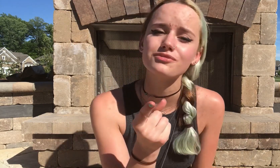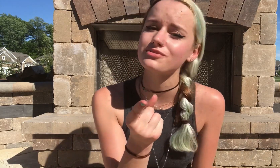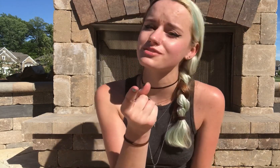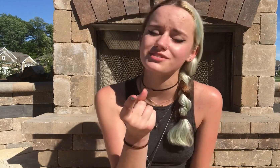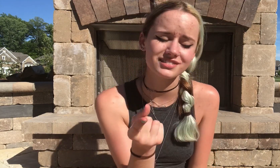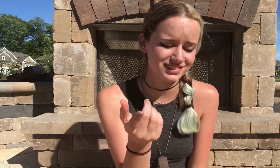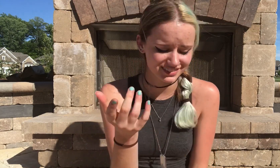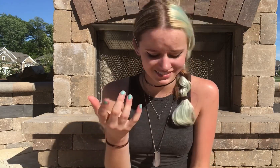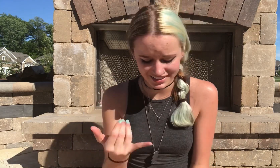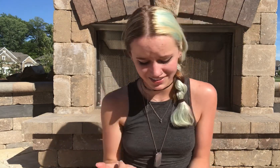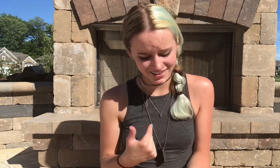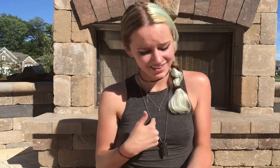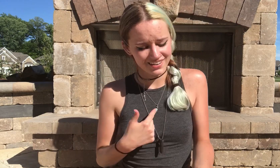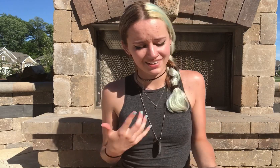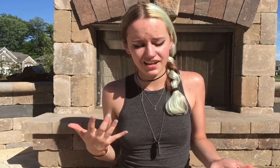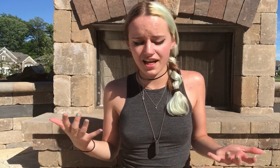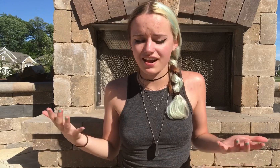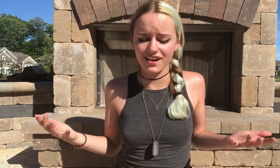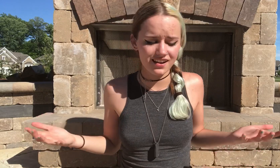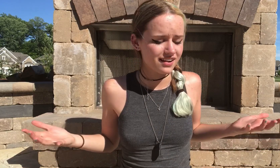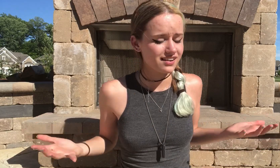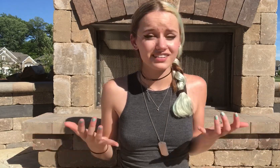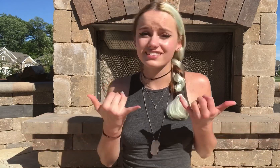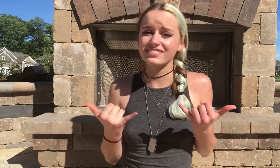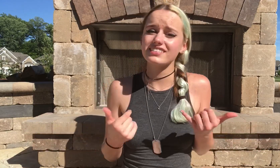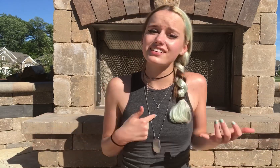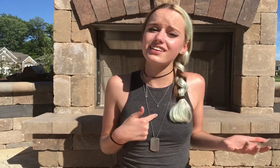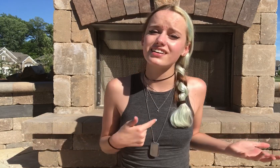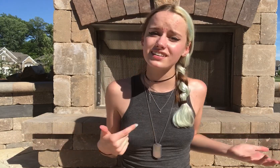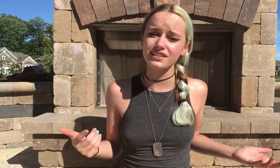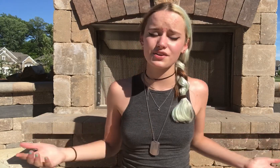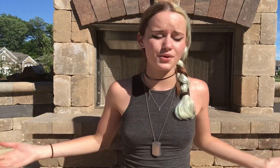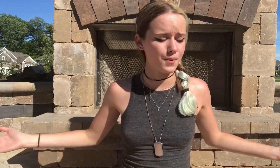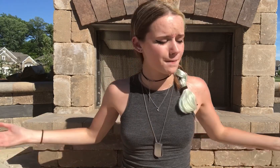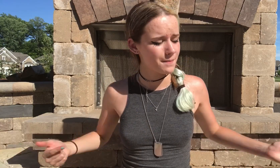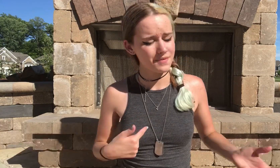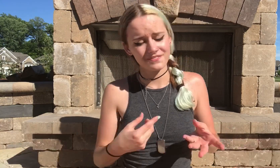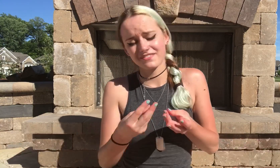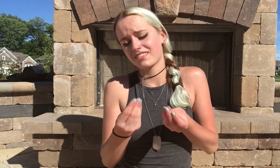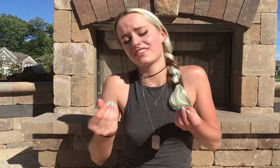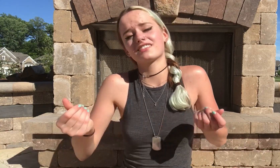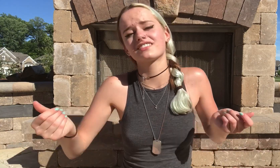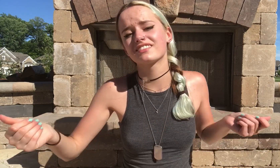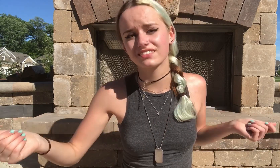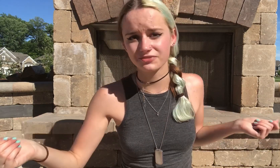Now I'm, now I'm, I'm phasin' out